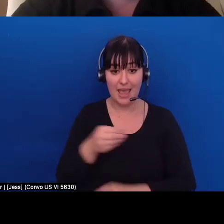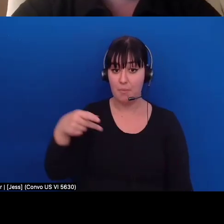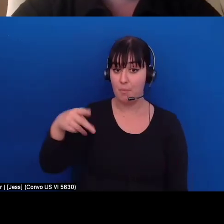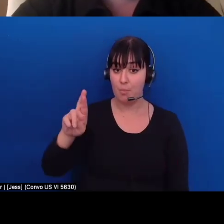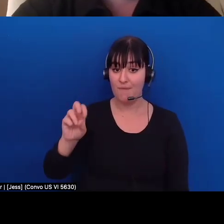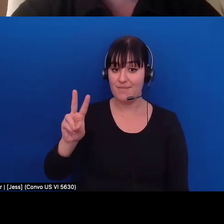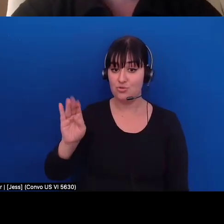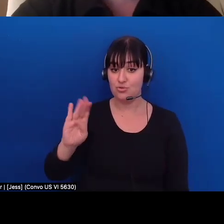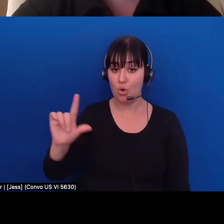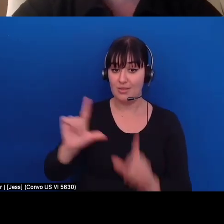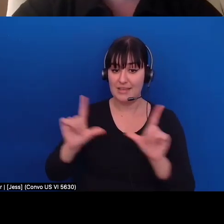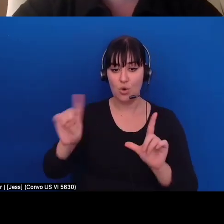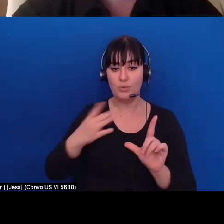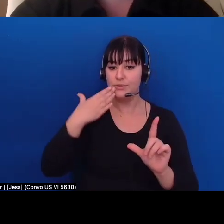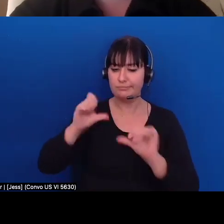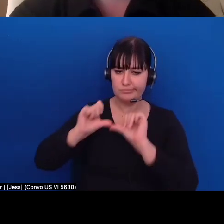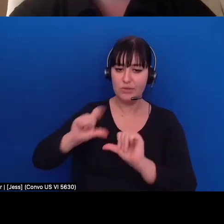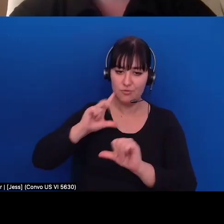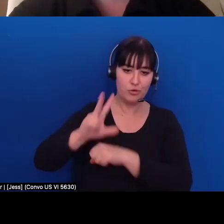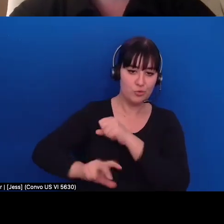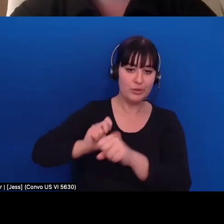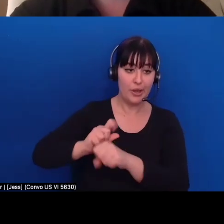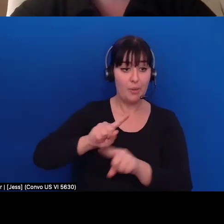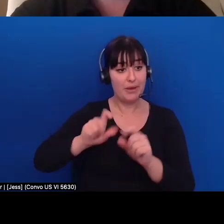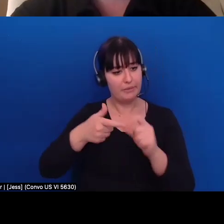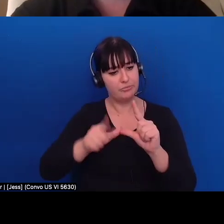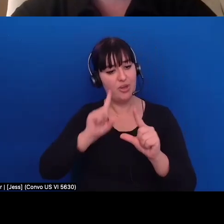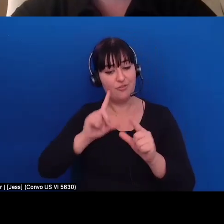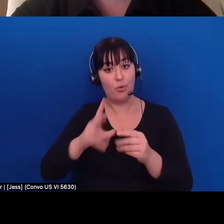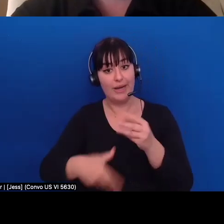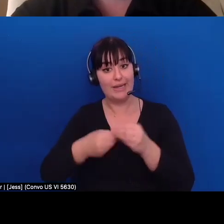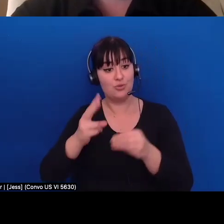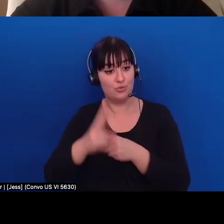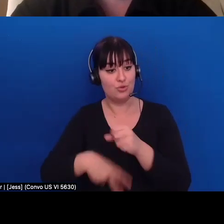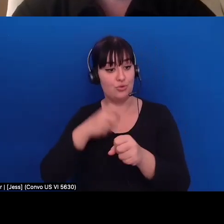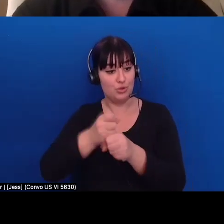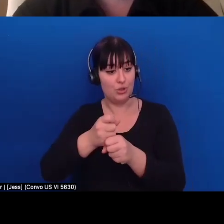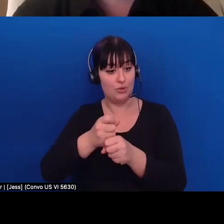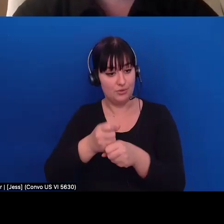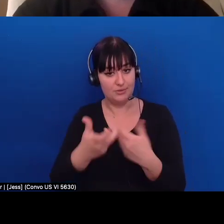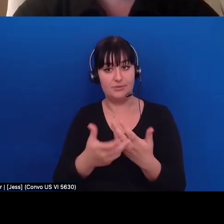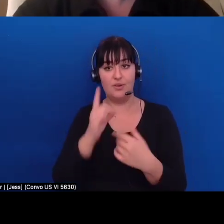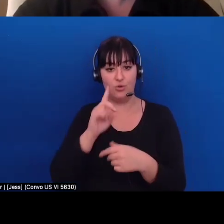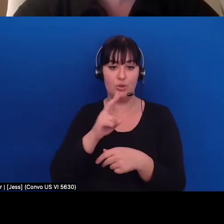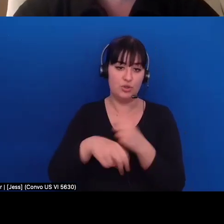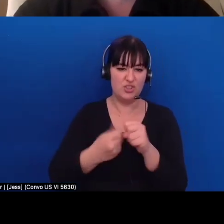for 3 years, but can be renewed for an additional 2-year term for a total of 5 years.